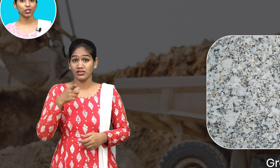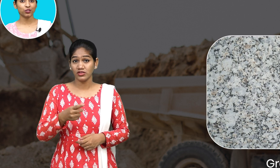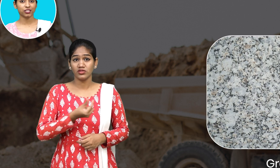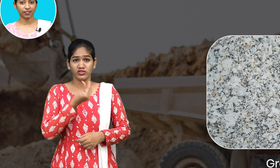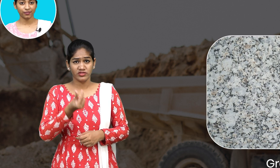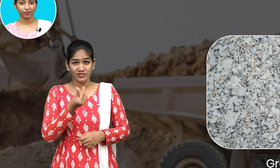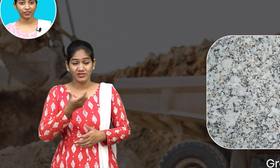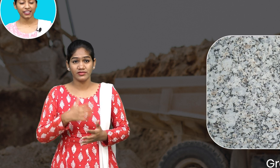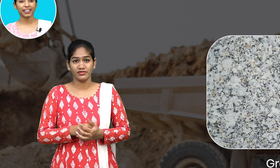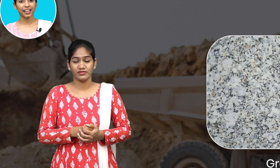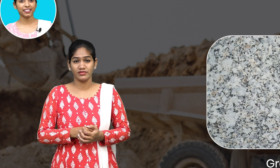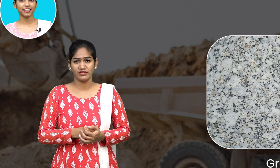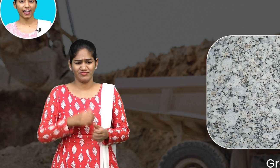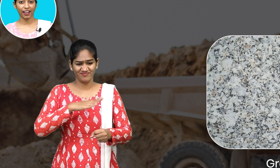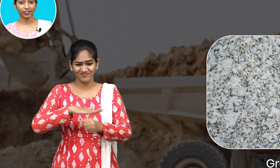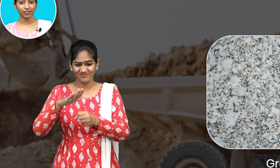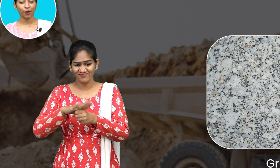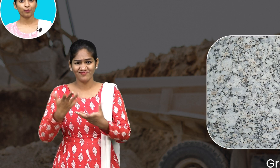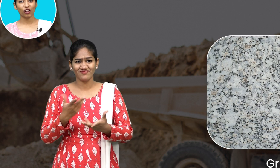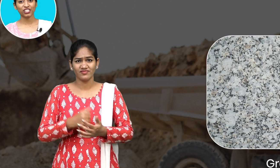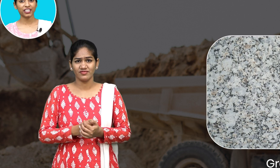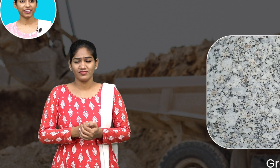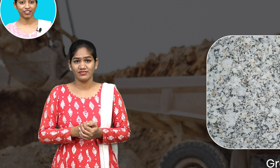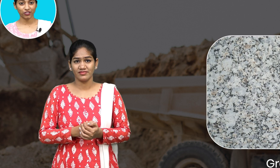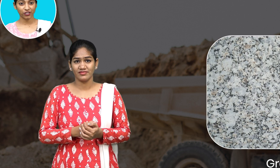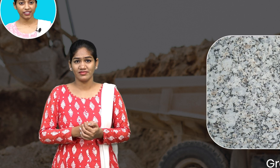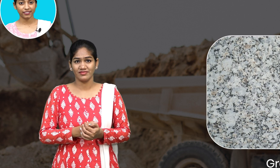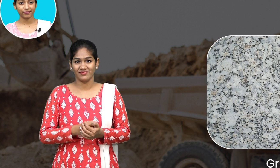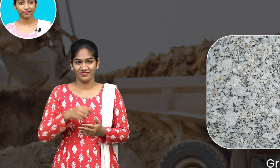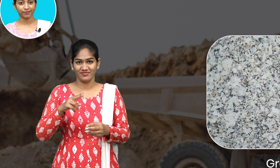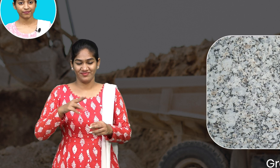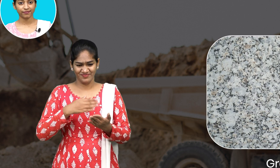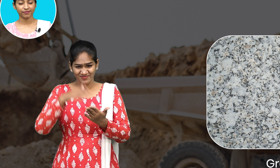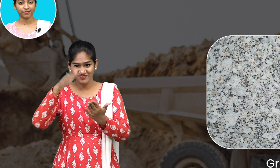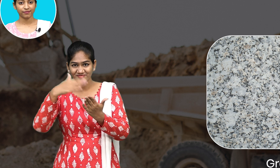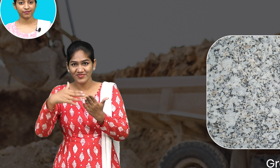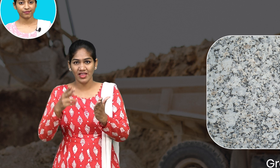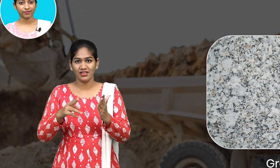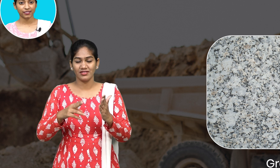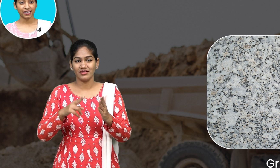It is used in the cutting and polishing industry,